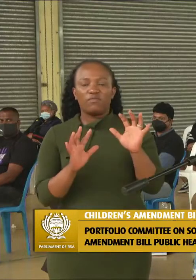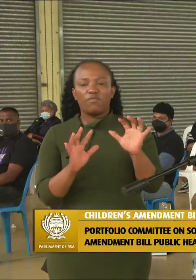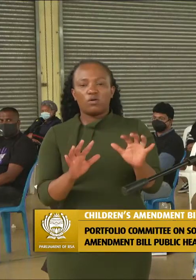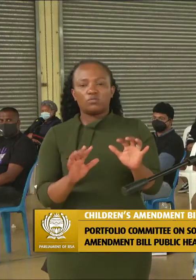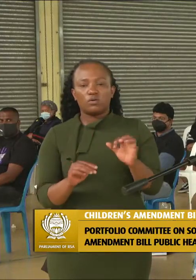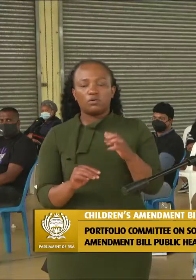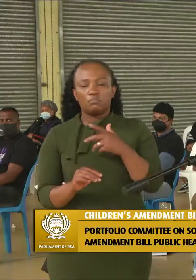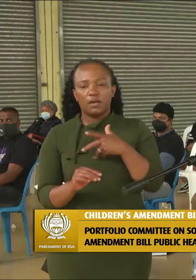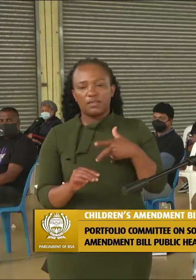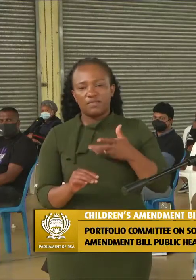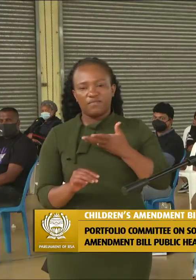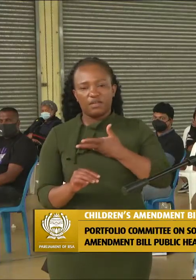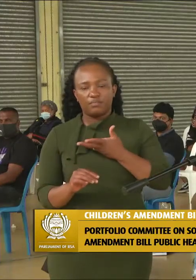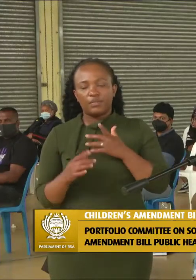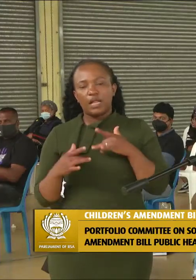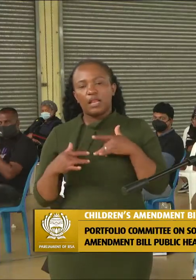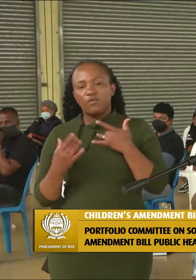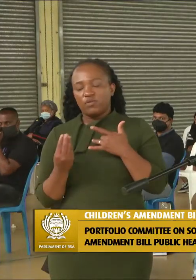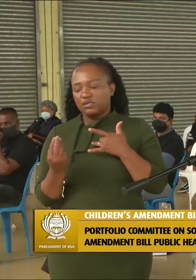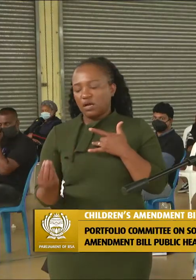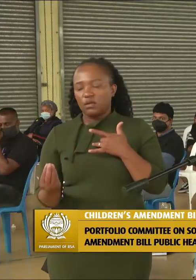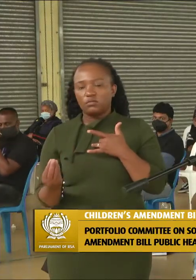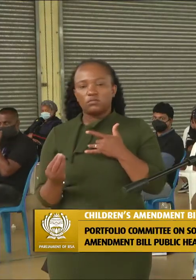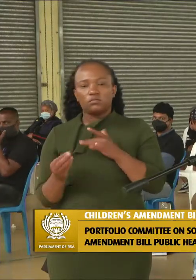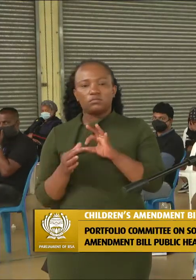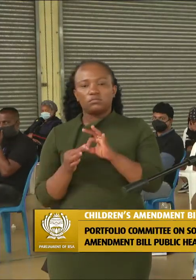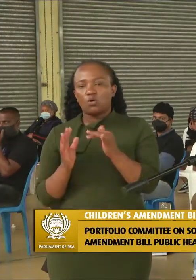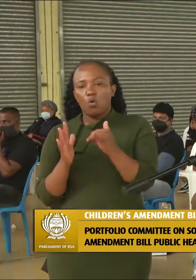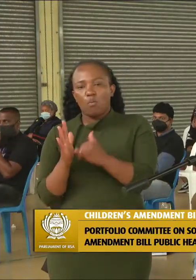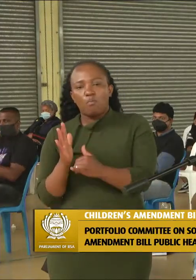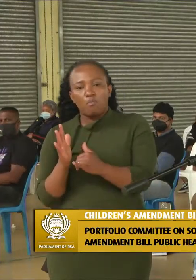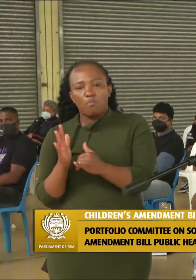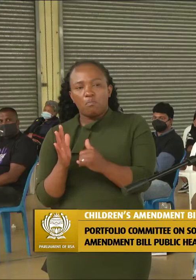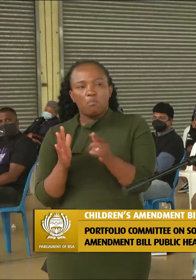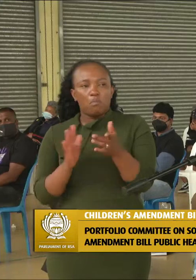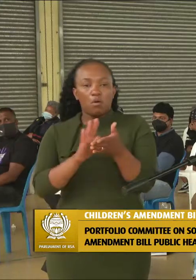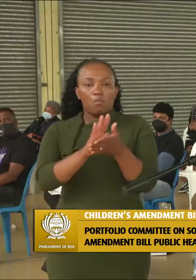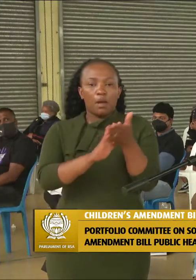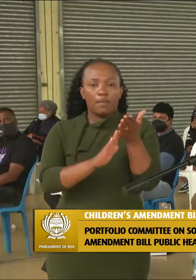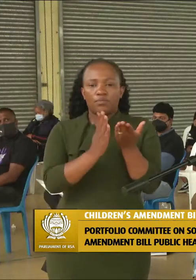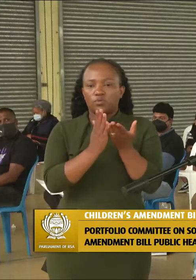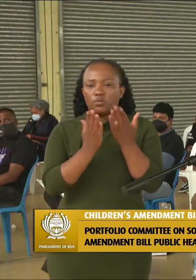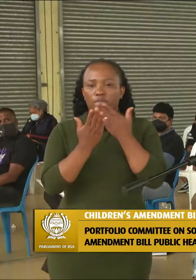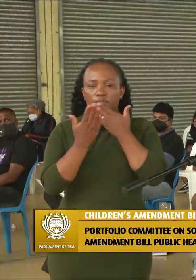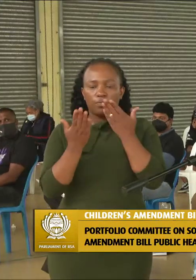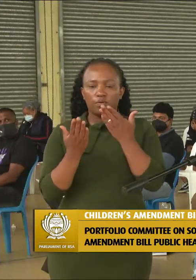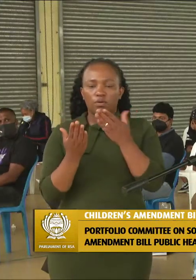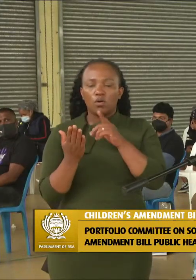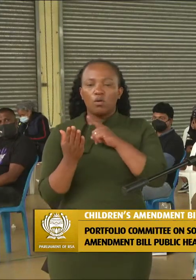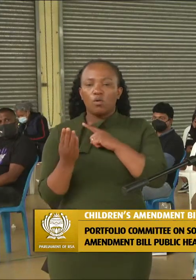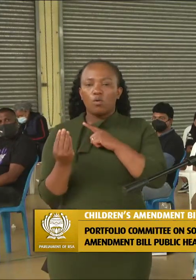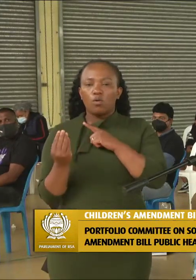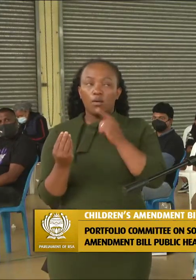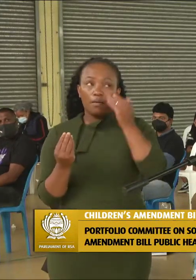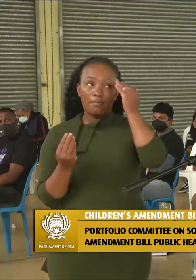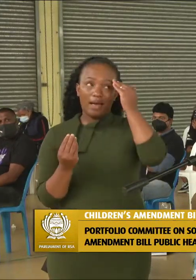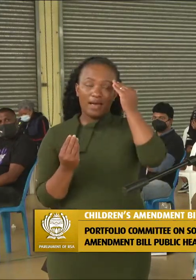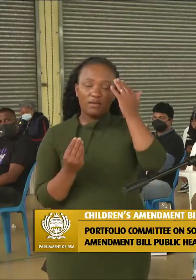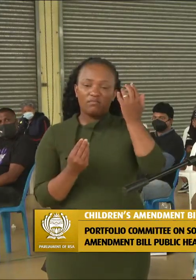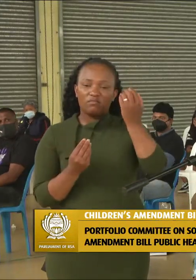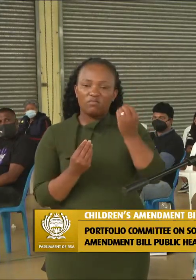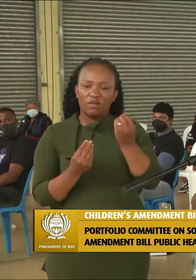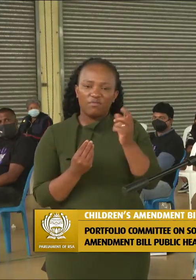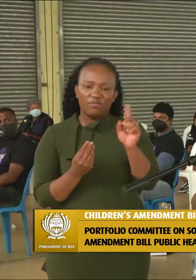ukuthi ngesikhathi umzali ehleli nomntwana enomntwana okhubazekile, lo mzali emqondweni wakhe usuke nalento yokuthi